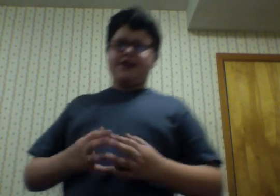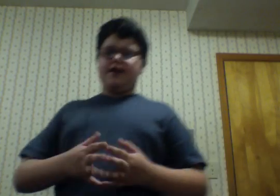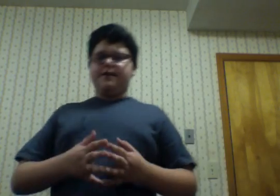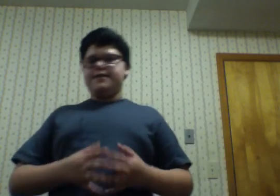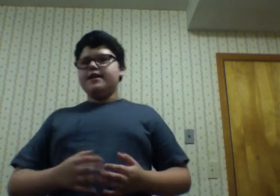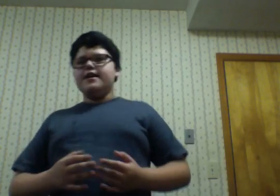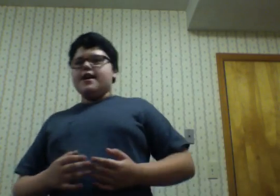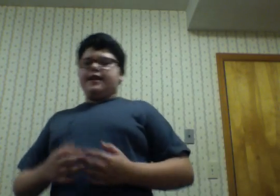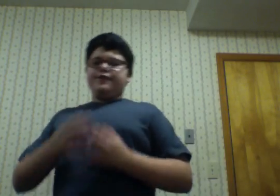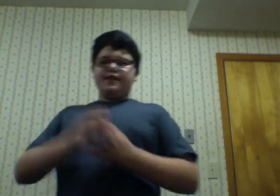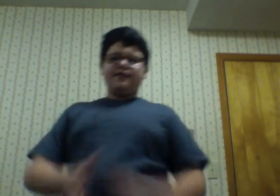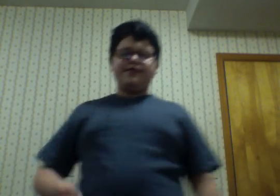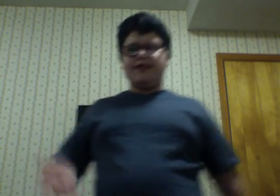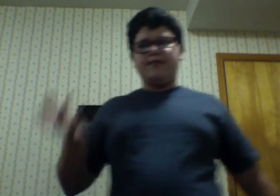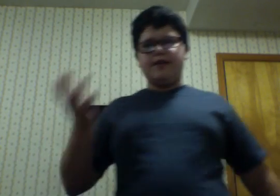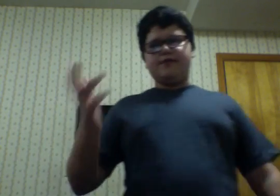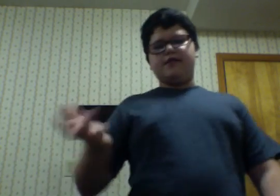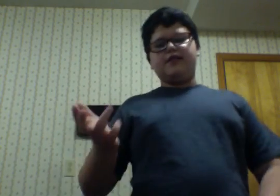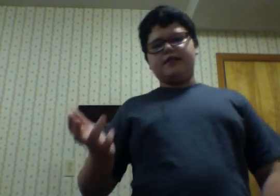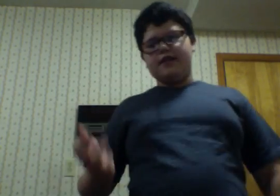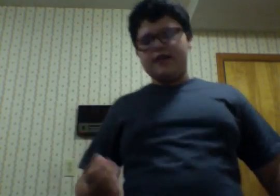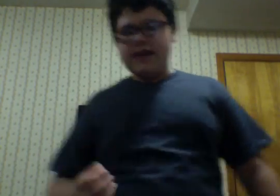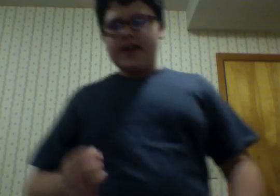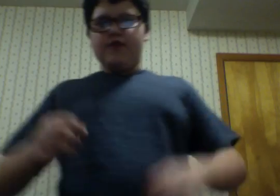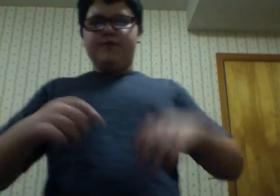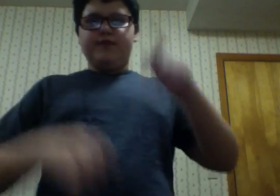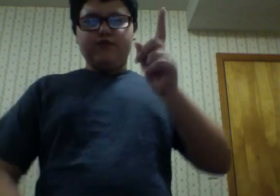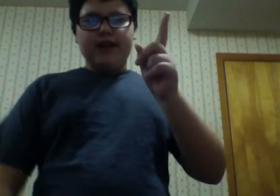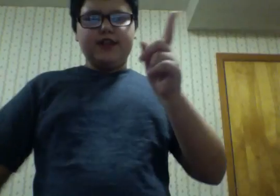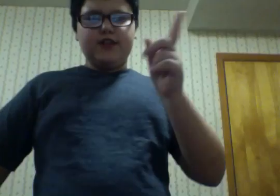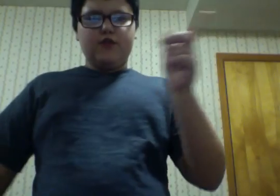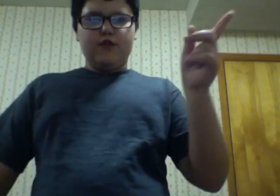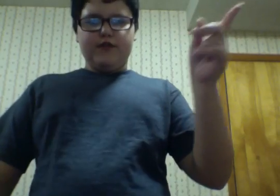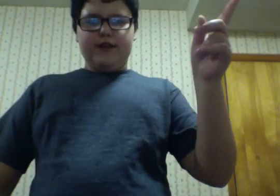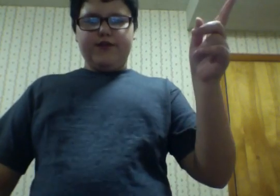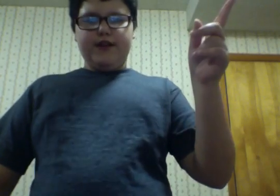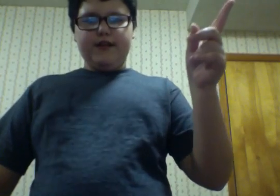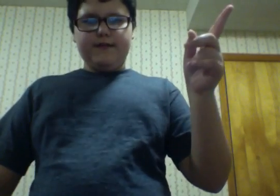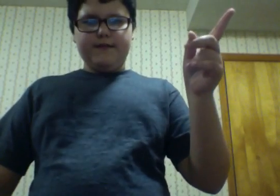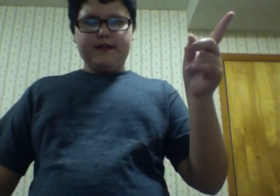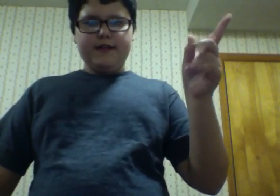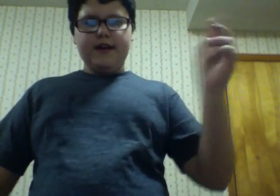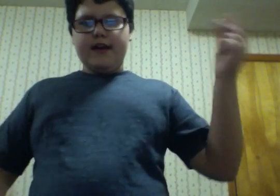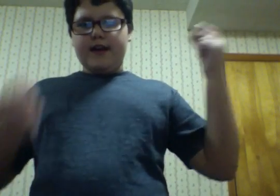www.GABE868reviews.webs.com. And if you didn't understand what I'm saying, it would be right in the corner right there.